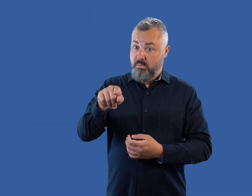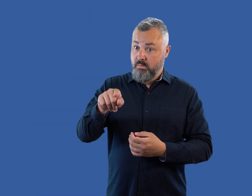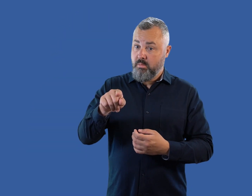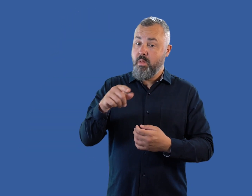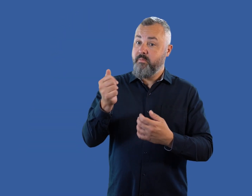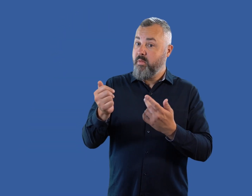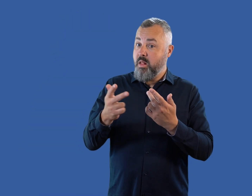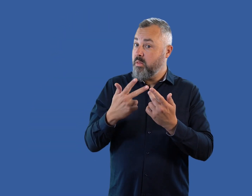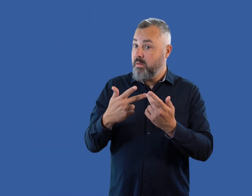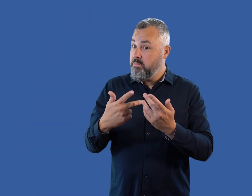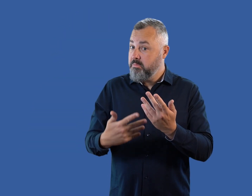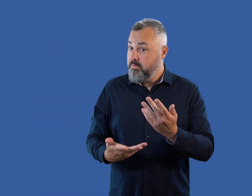Is there anything else?